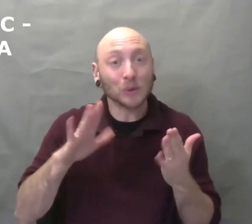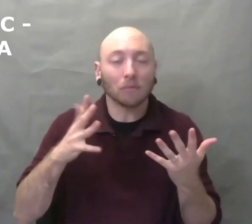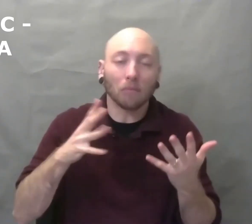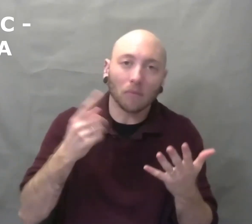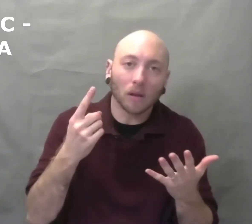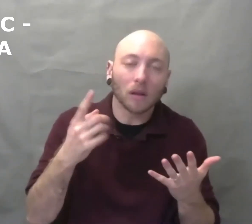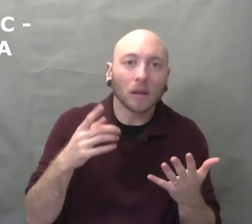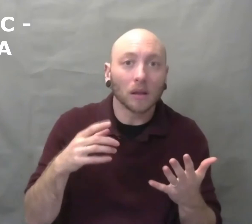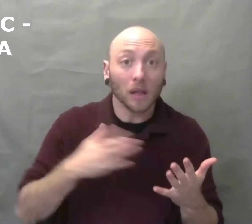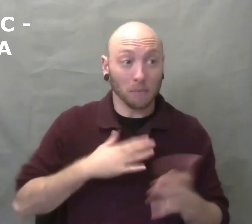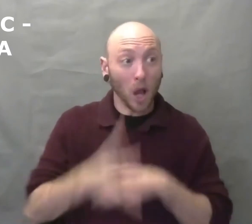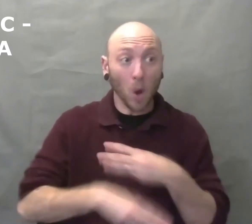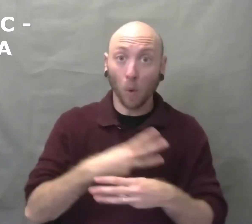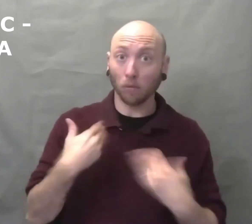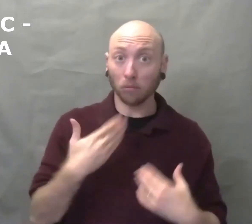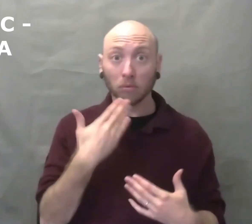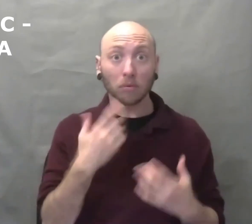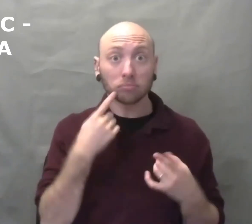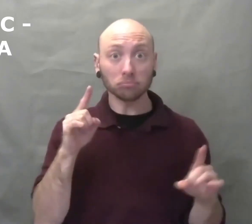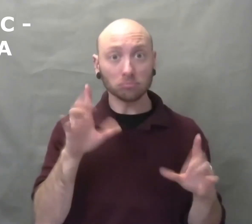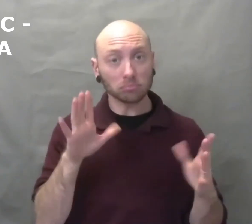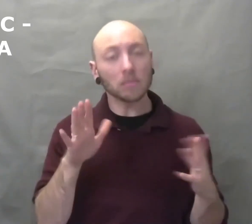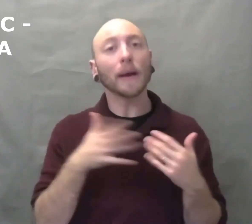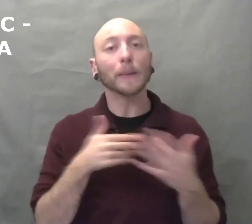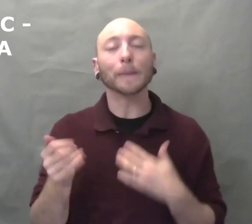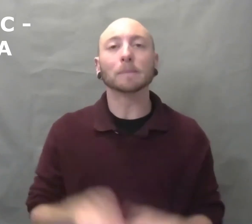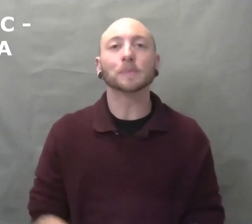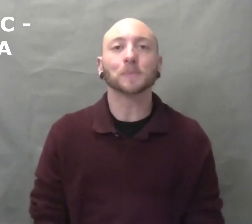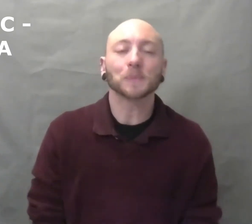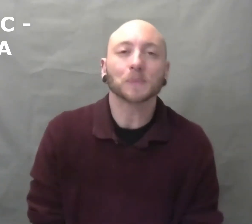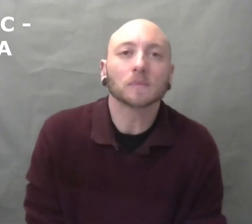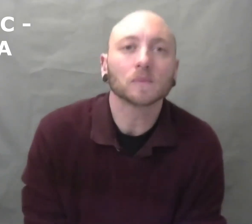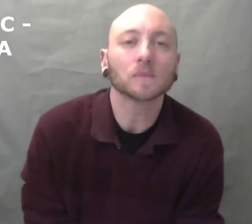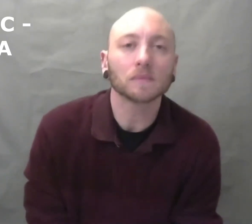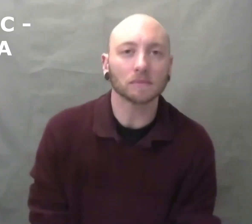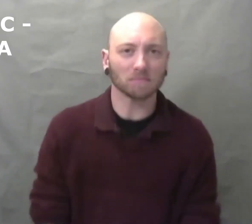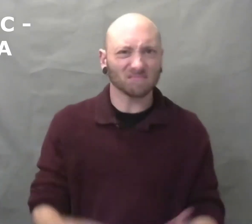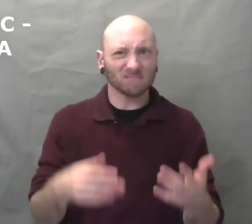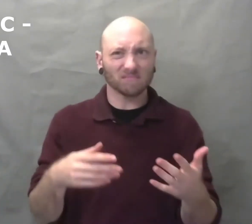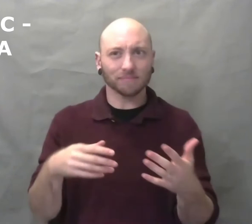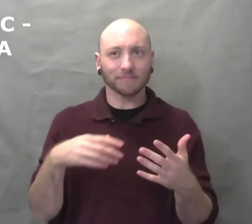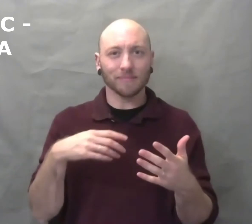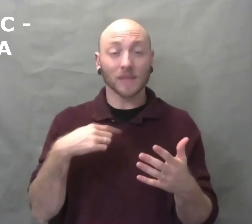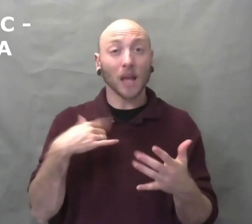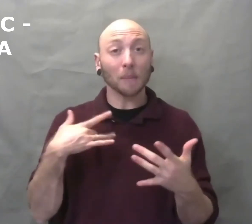huge accomplishment. But I was not a fall down drunk. I was a functioning alcoholic.